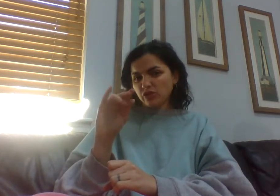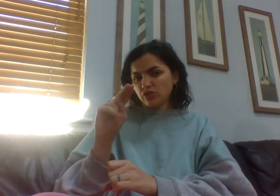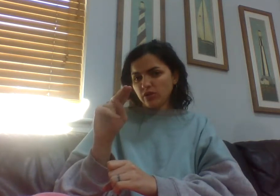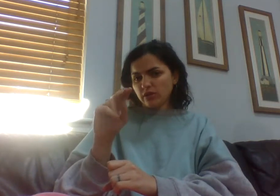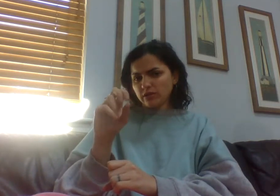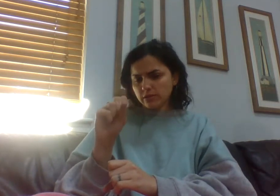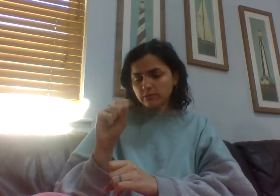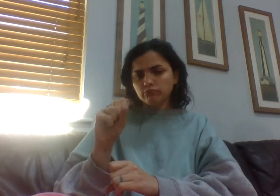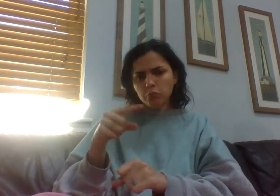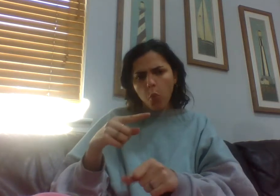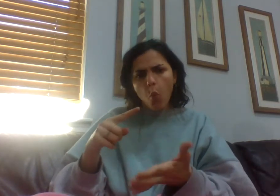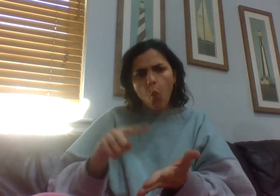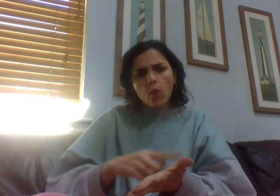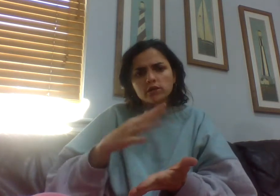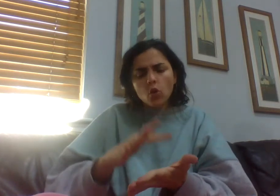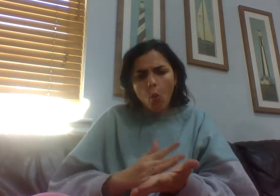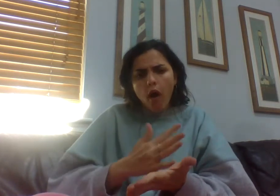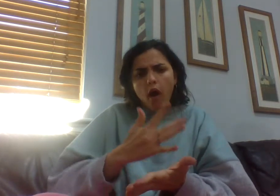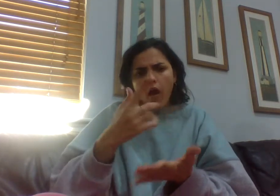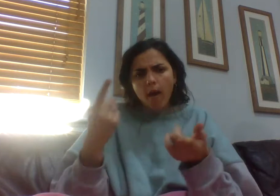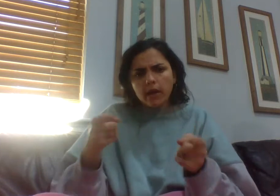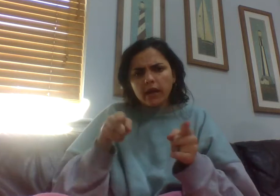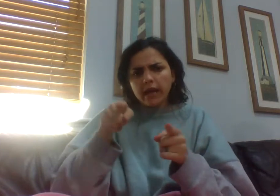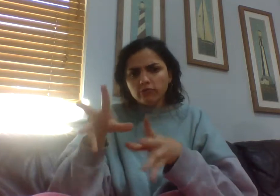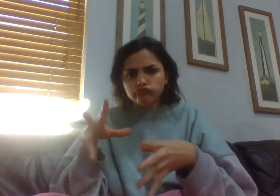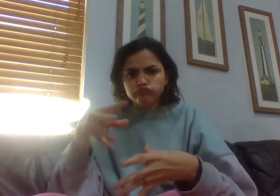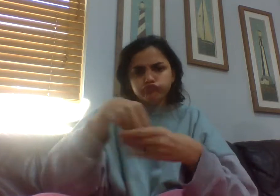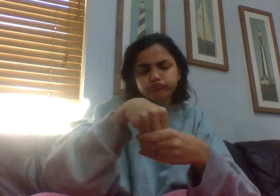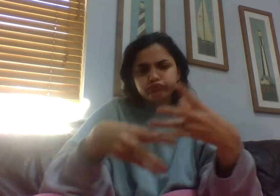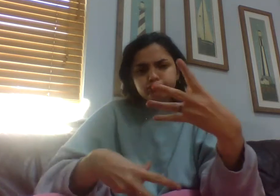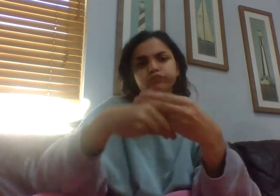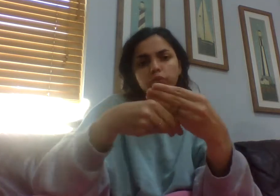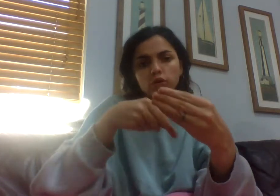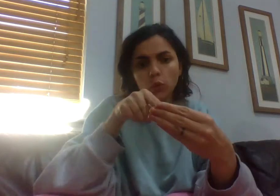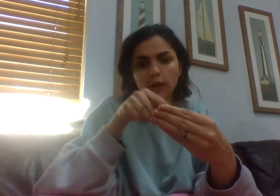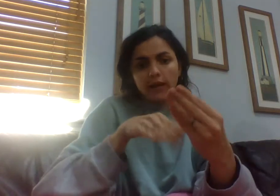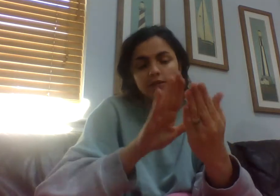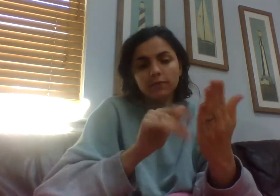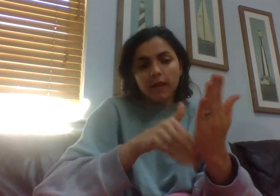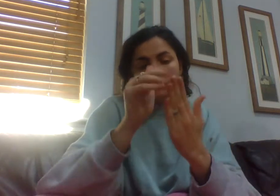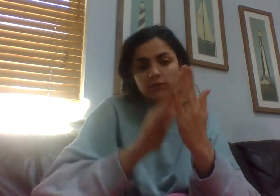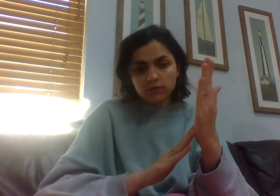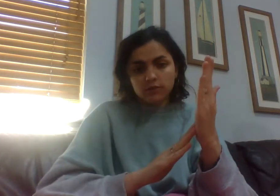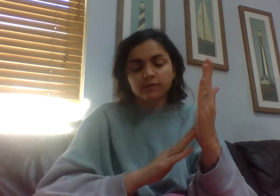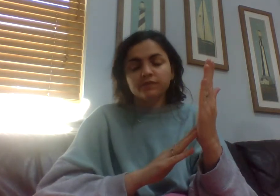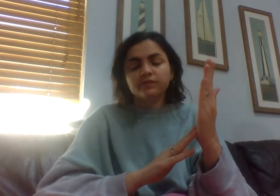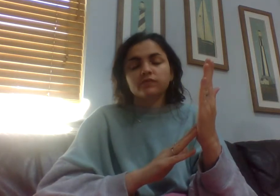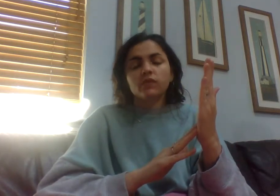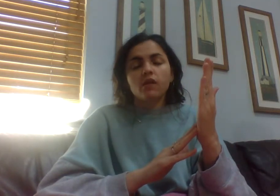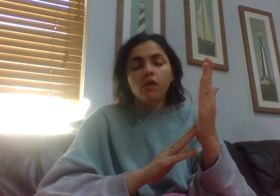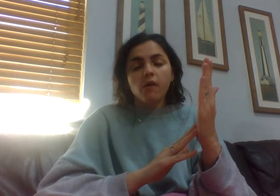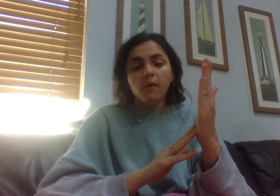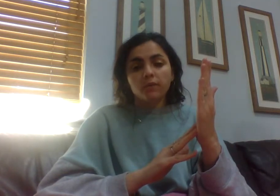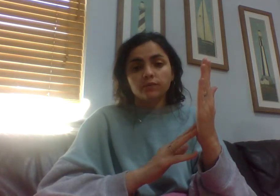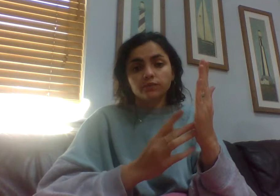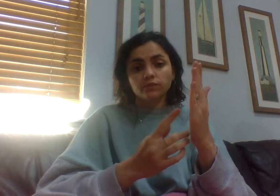So here in this scene, number 7, panel number 7, which is a scene of, once again, the agriculture of the southern part